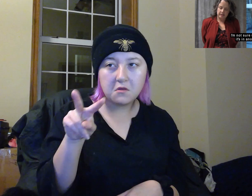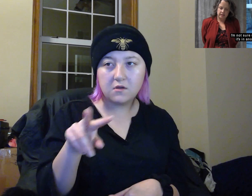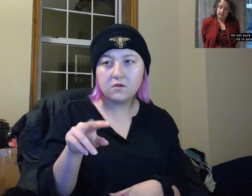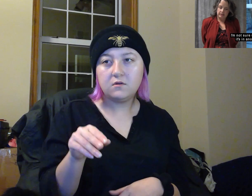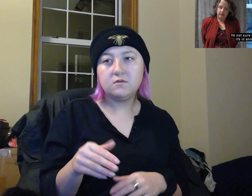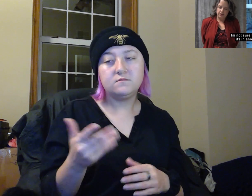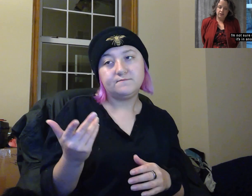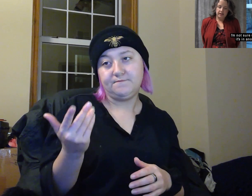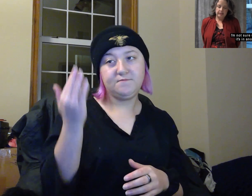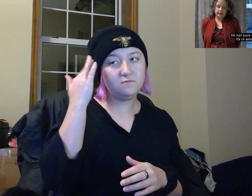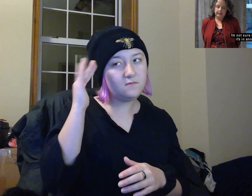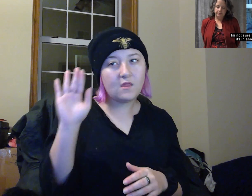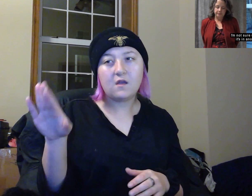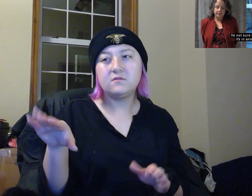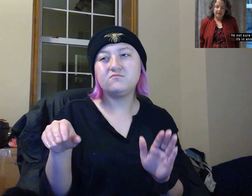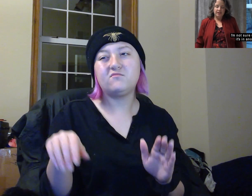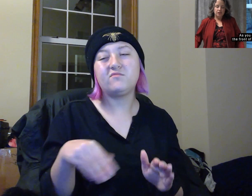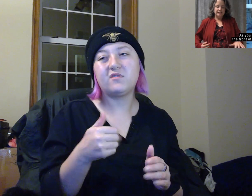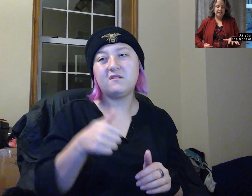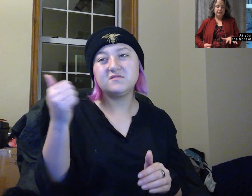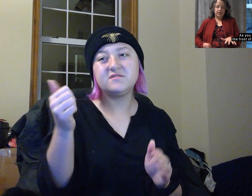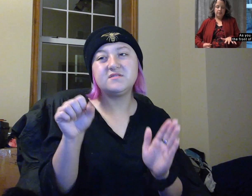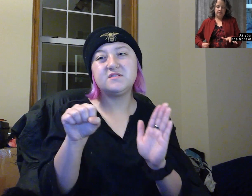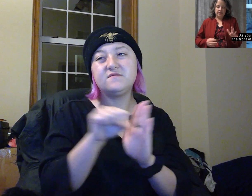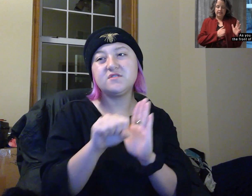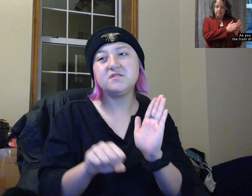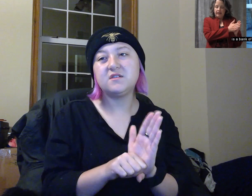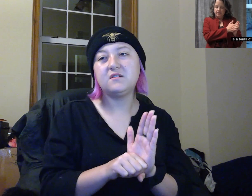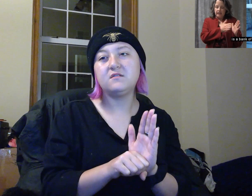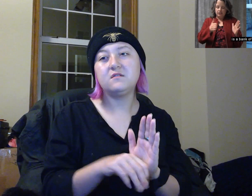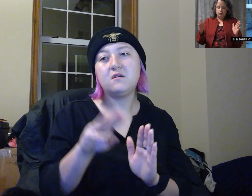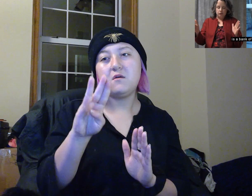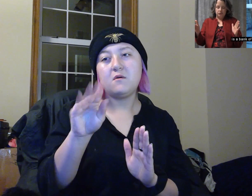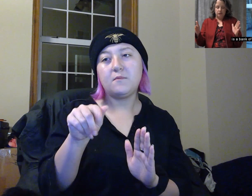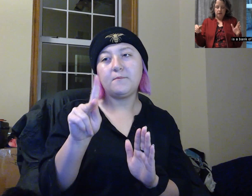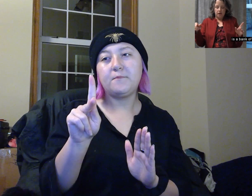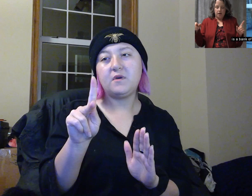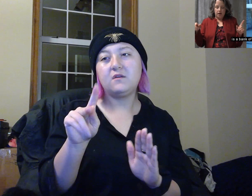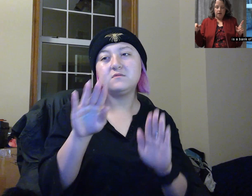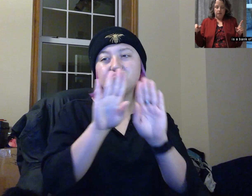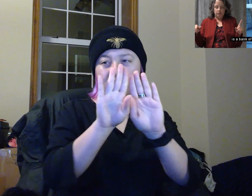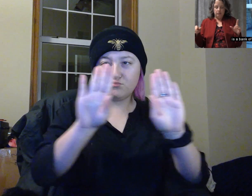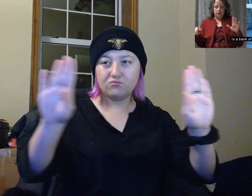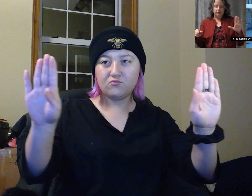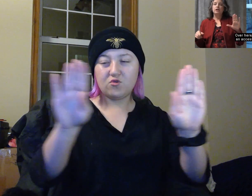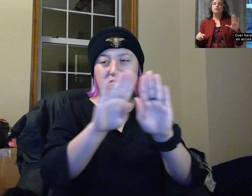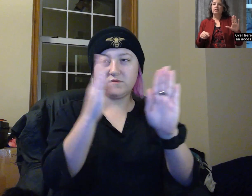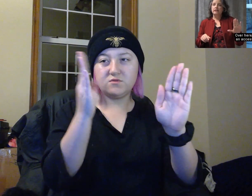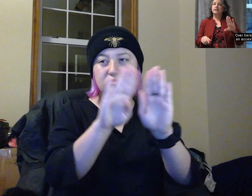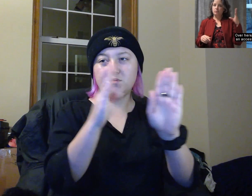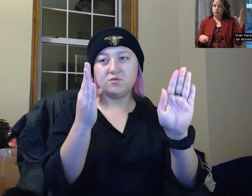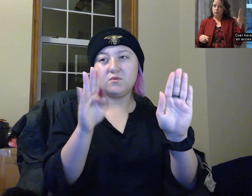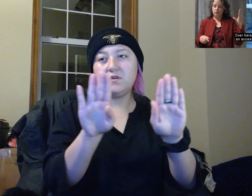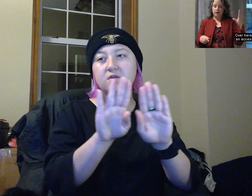this is in another state. As you can see, the front of the building is a bank of glass doors over here you've